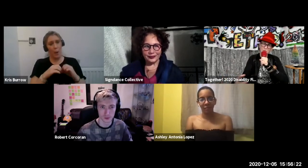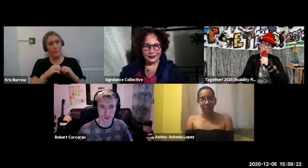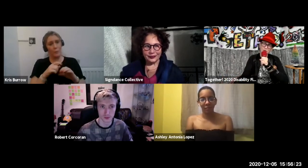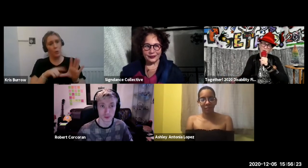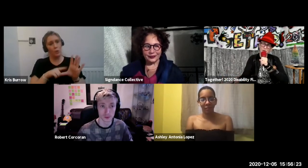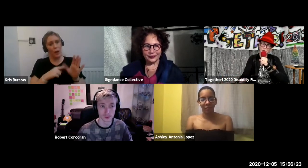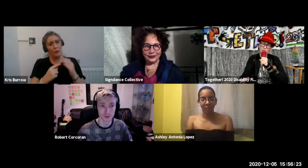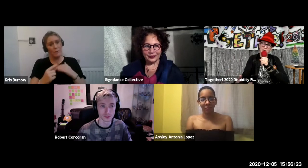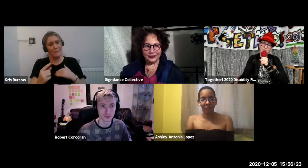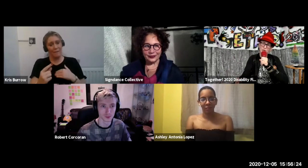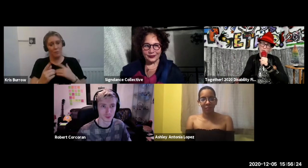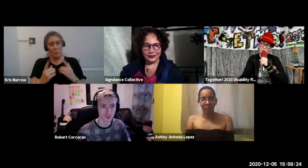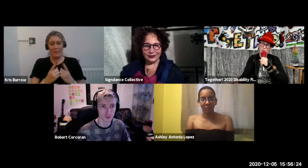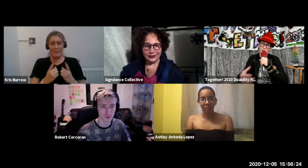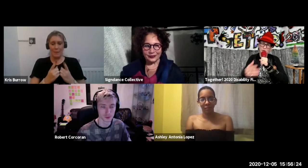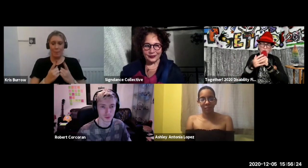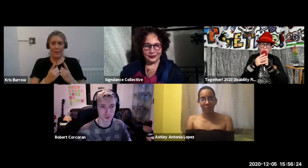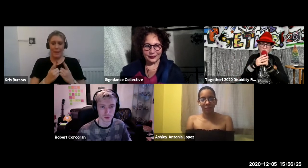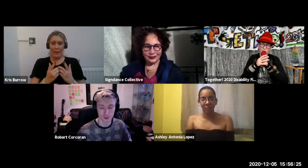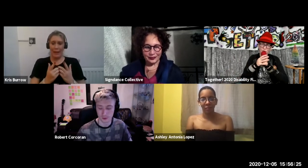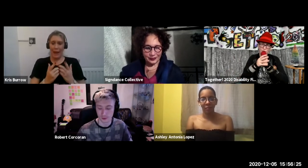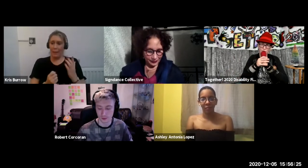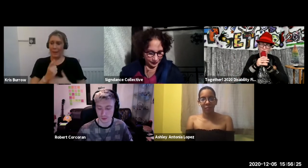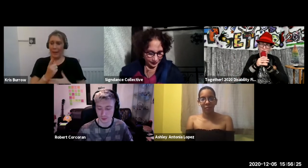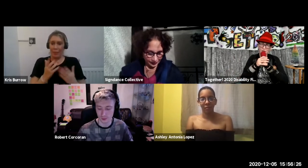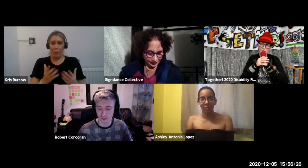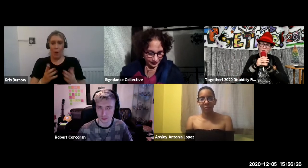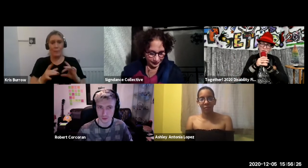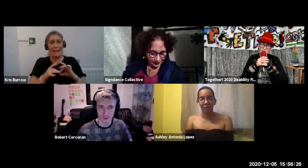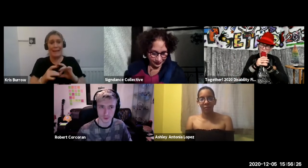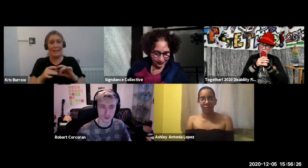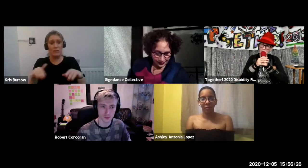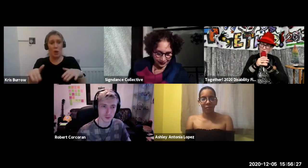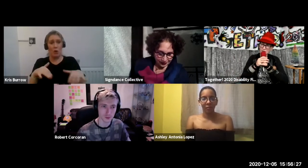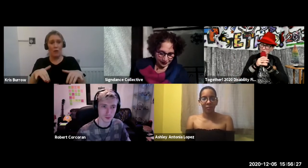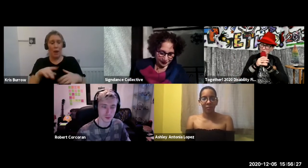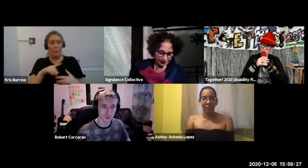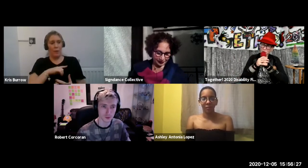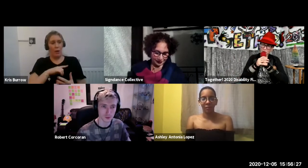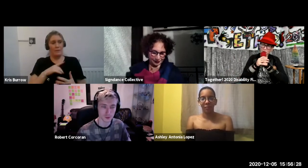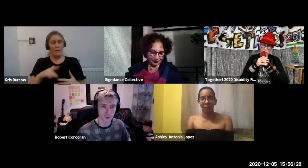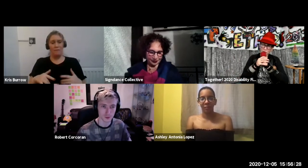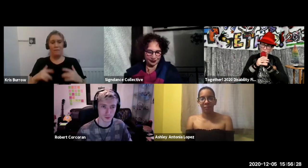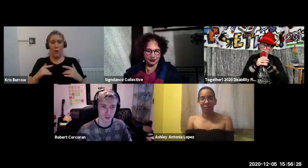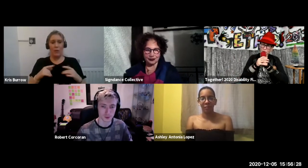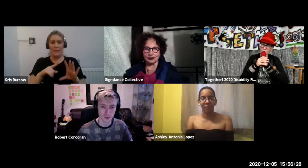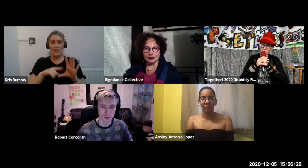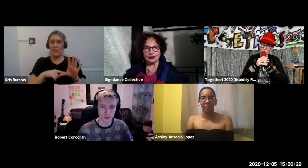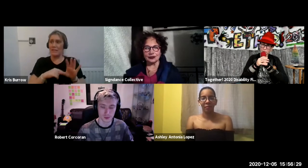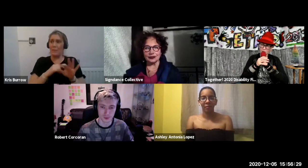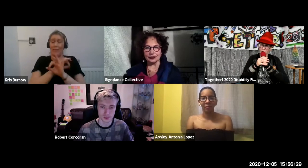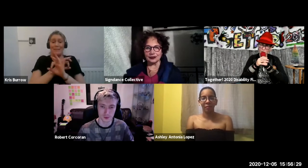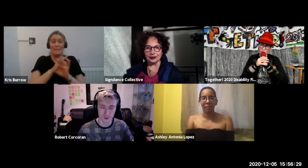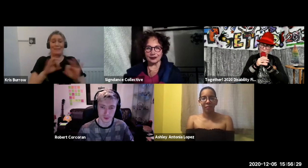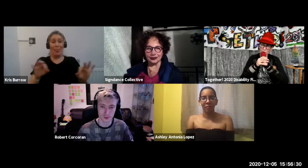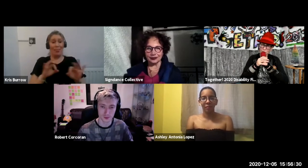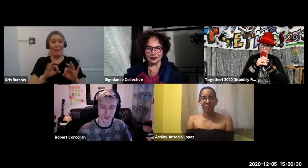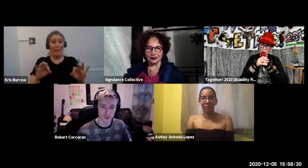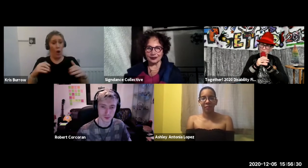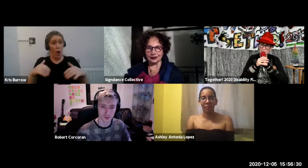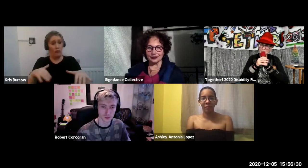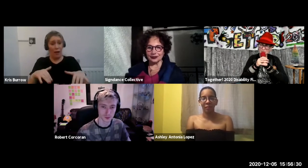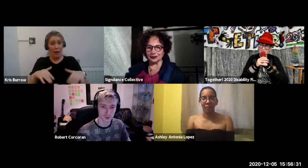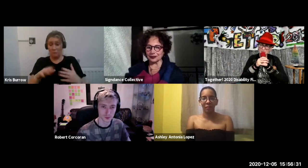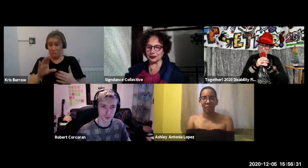there something kind of around at the moment in terms of horror? Because there's certainly years where I get no horror kind of themes coming through at